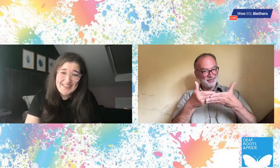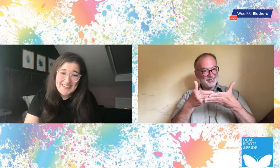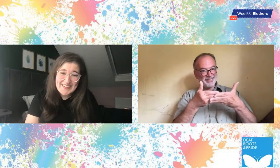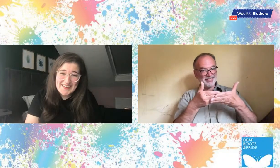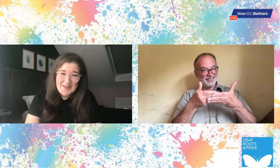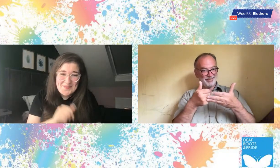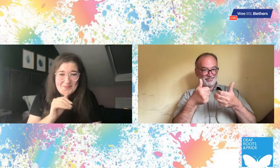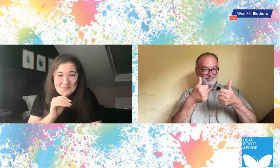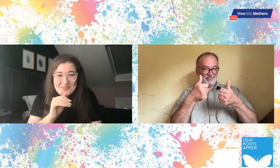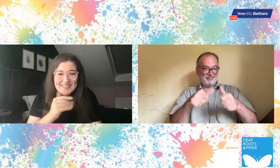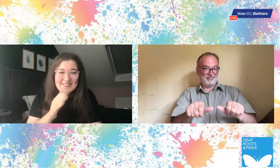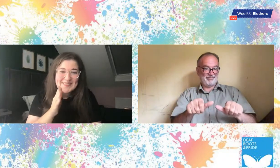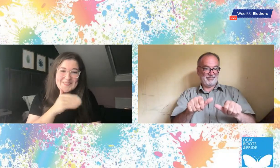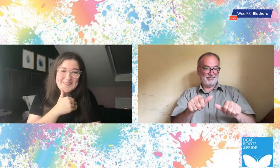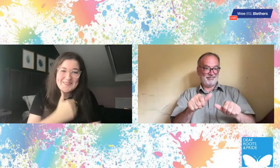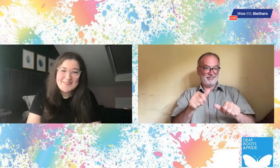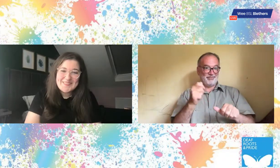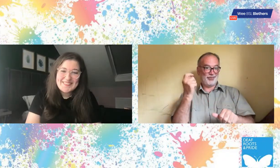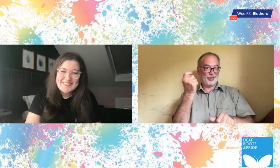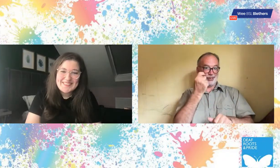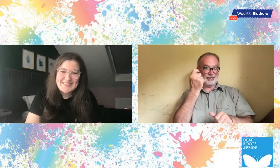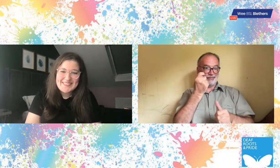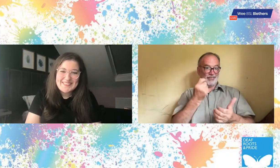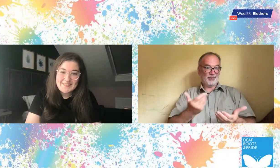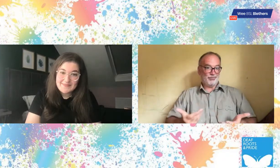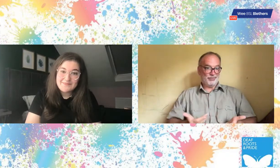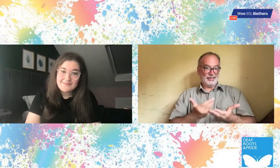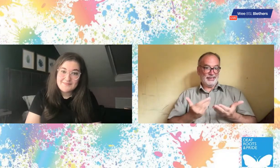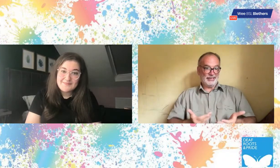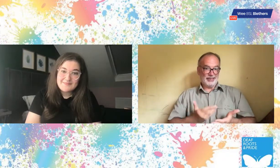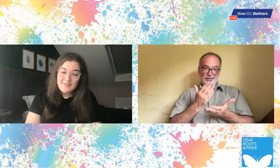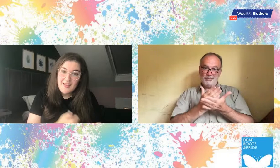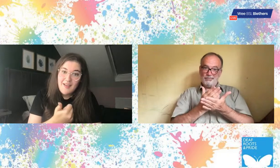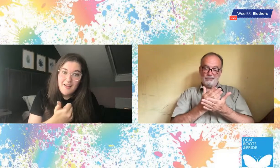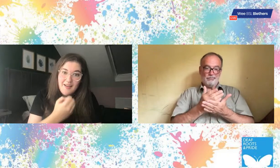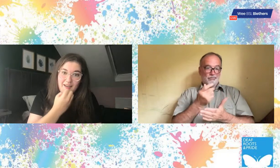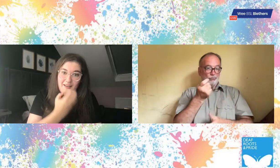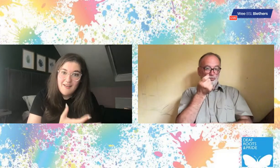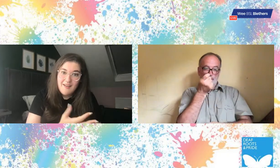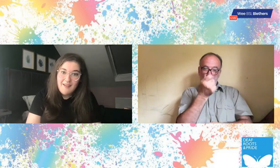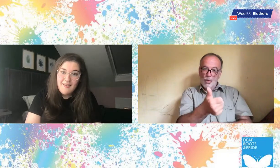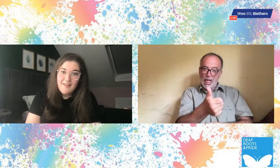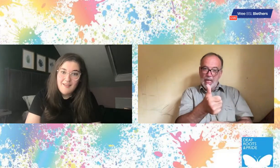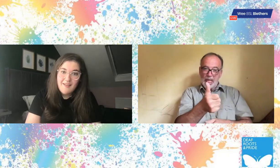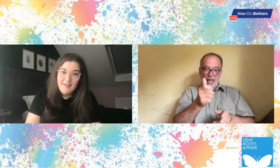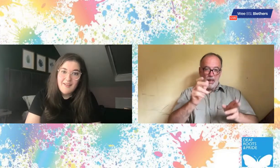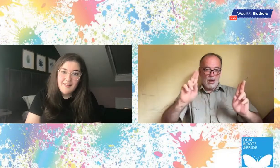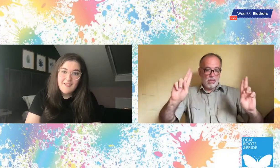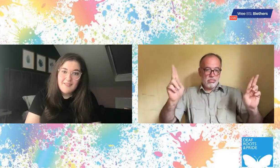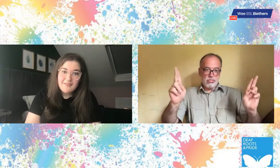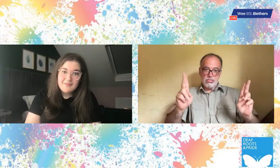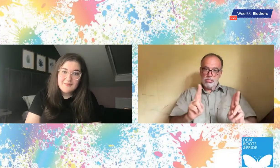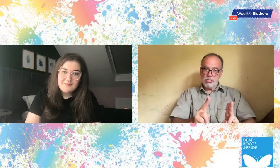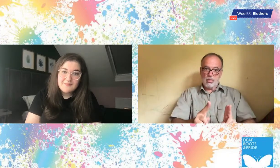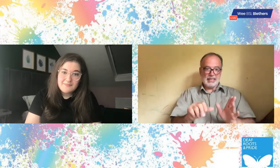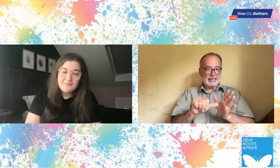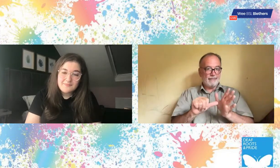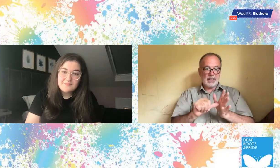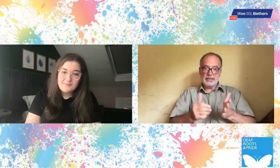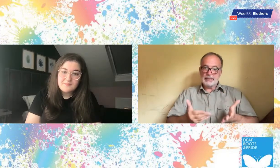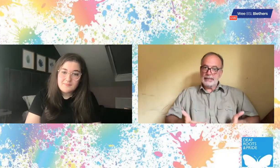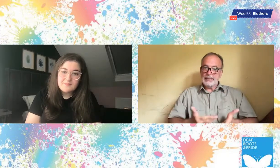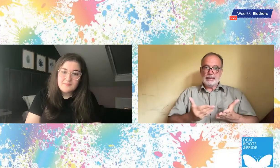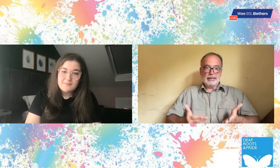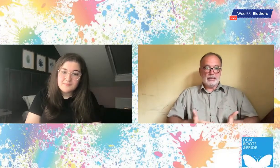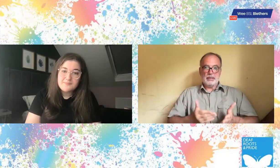They're so Exactly. cute, See what John. I mean? Those are little babies. So So cute. those were one of our first successes from the breeding